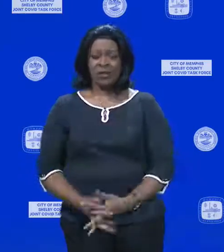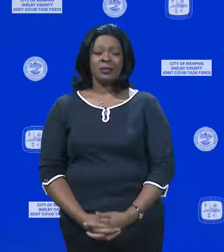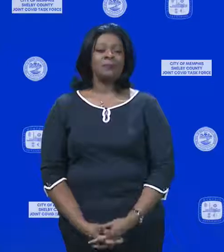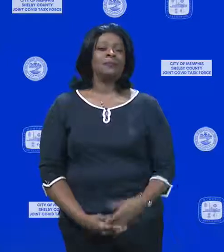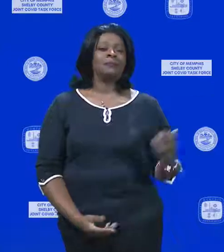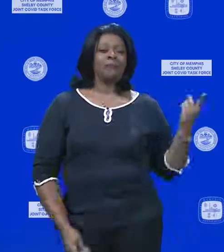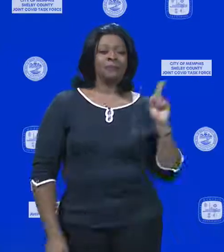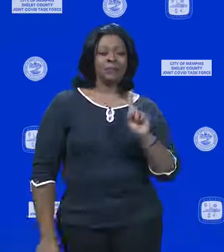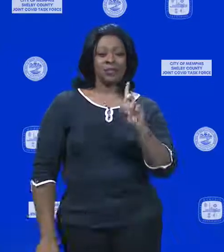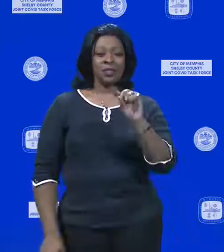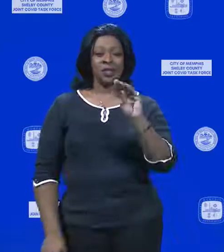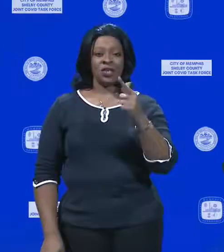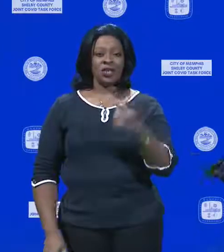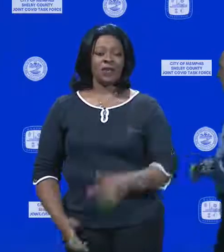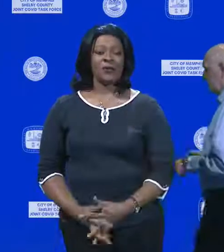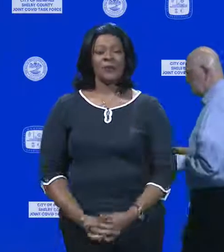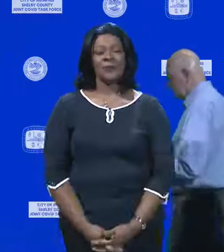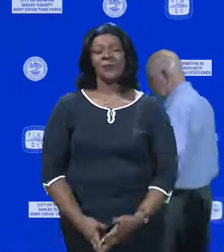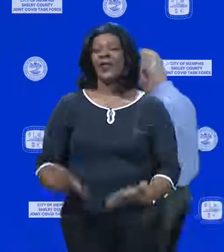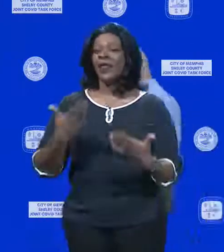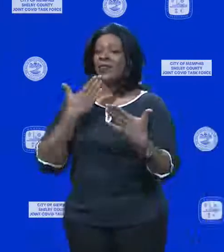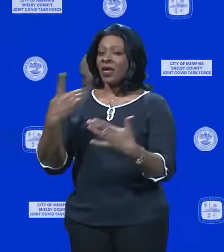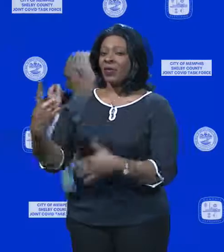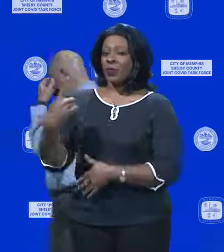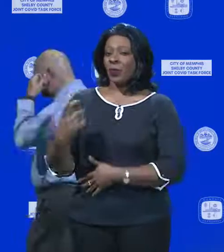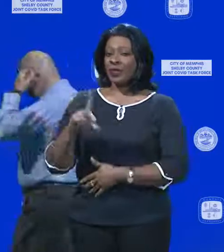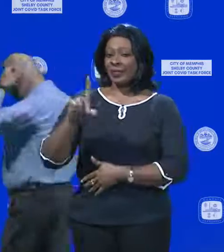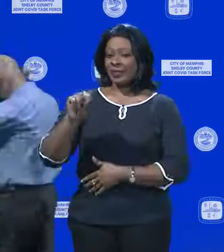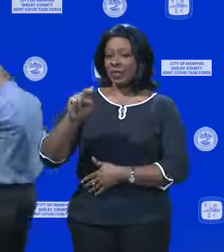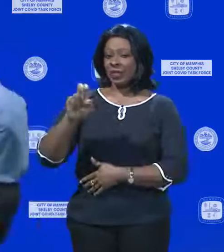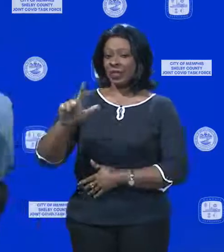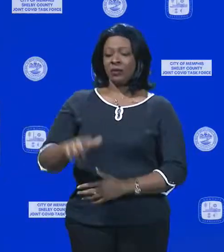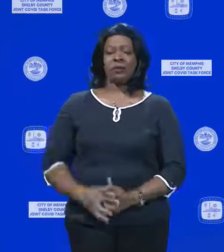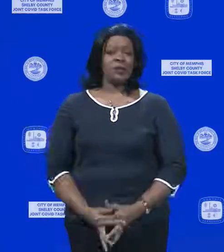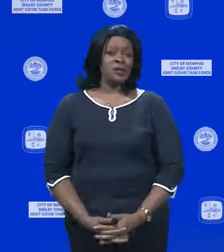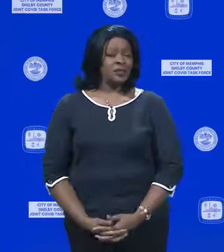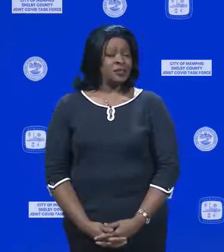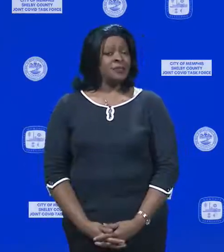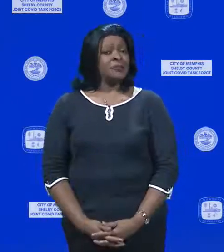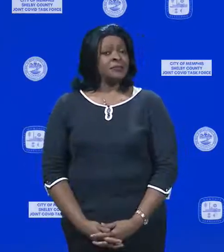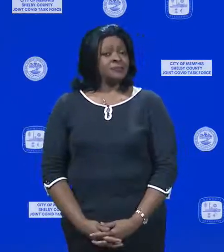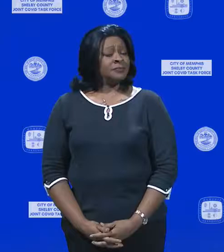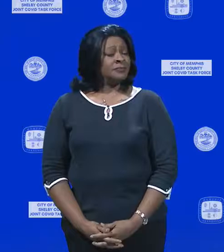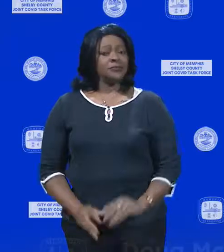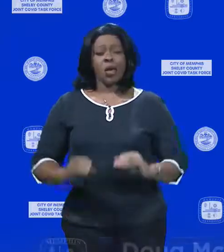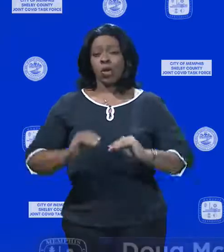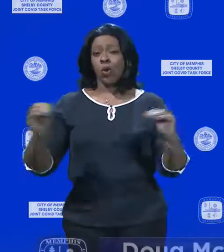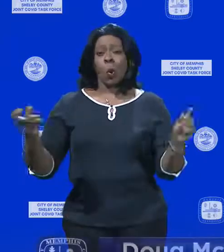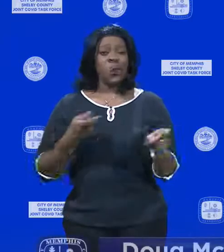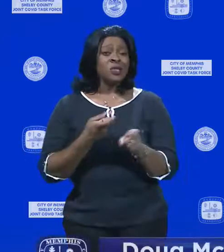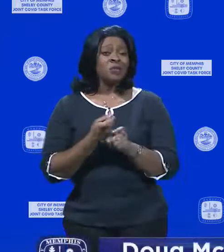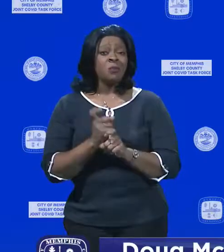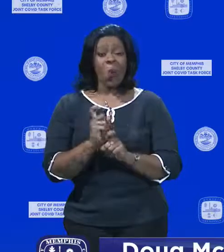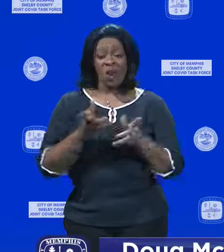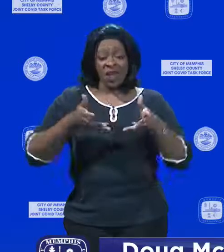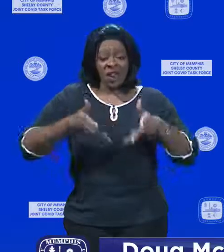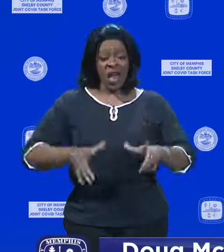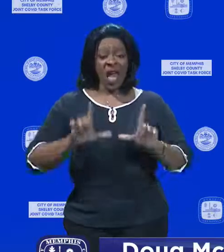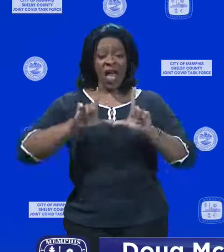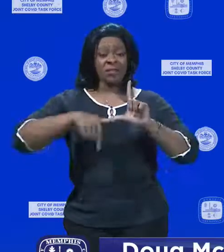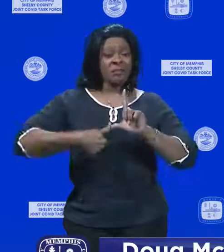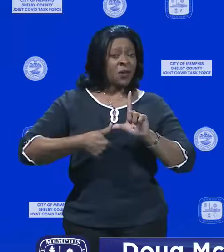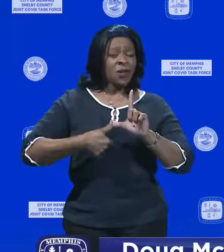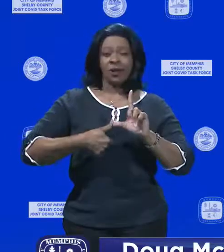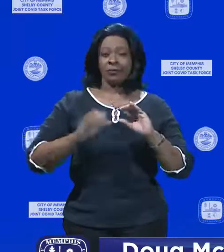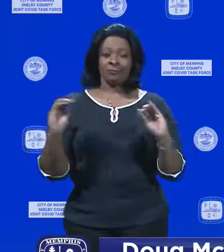you. Thanks for the question, Daniel. There is no spoilage happening because of expiration. We